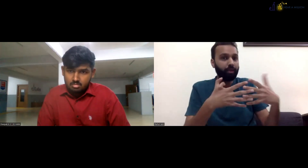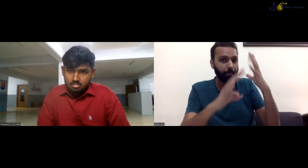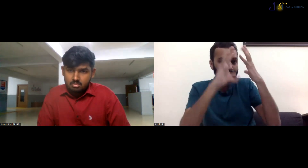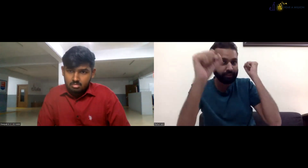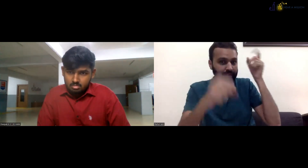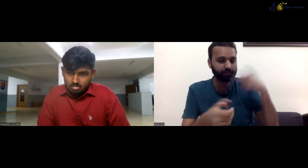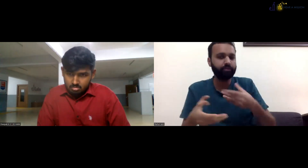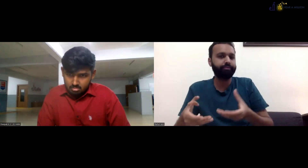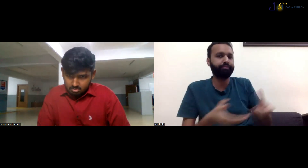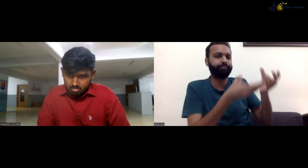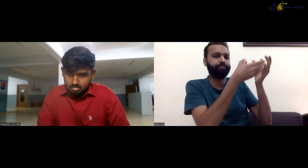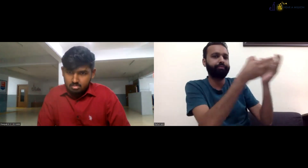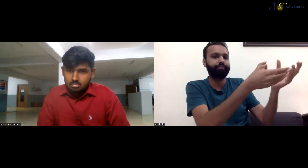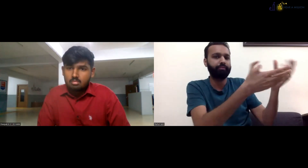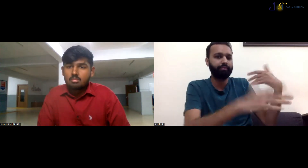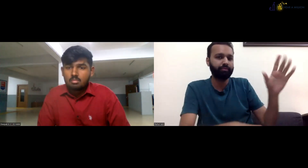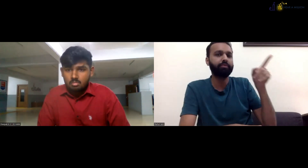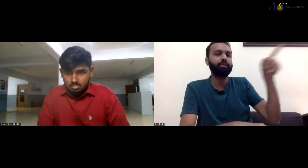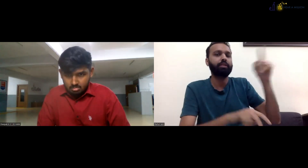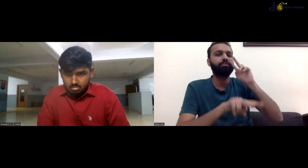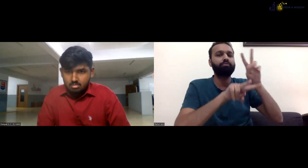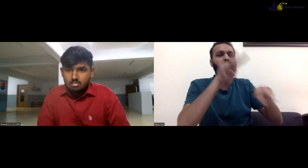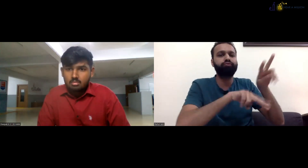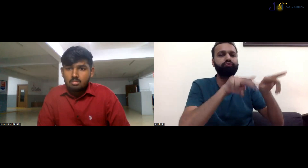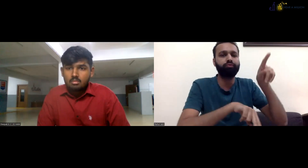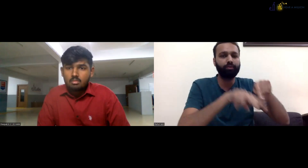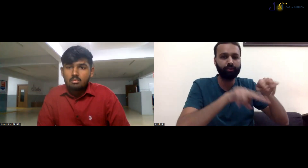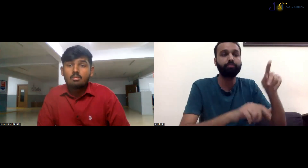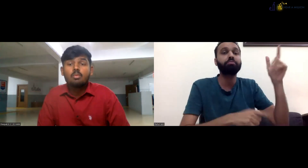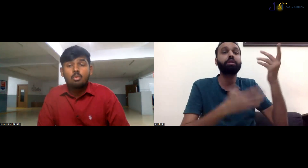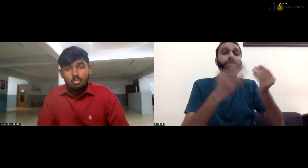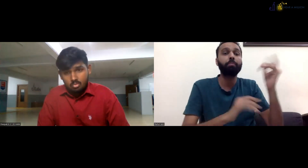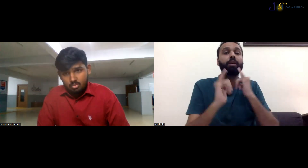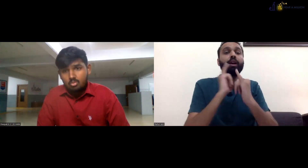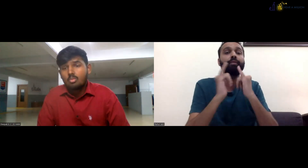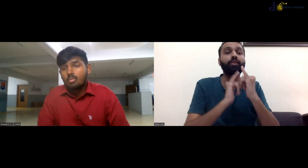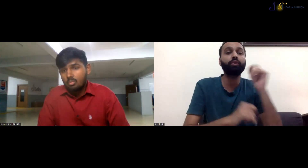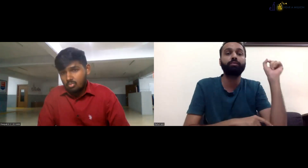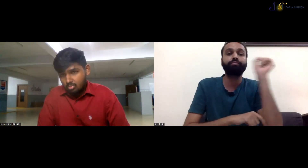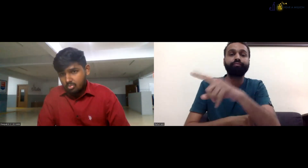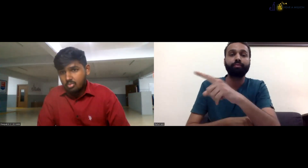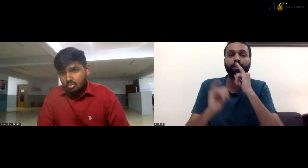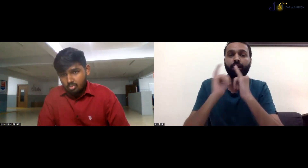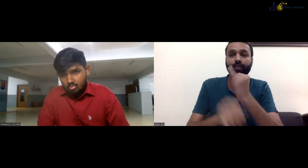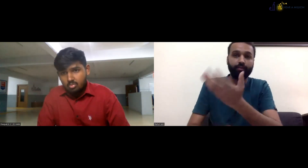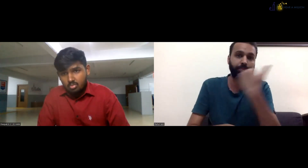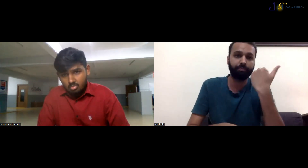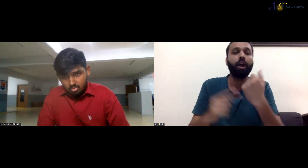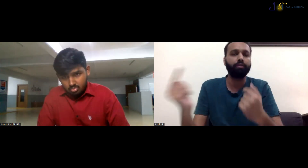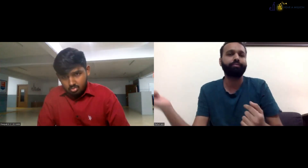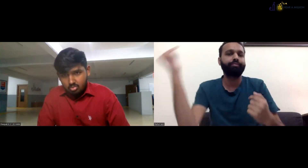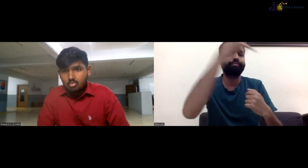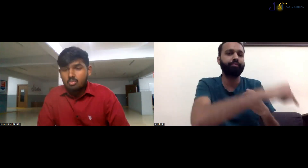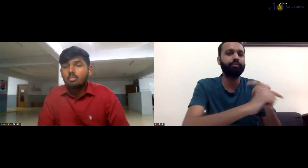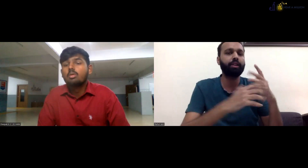get the documents. If you're wanting to travel to America, they will connect with the embassy, American embassy, who take forward the monitoring and